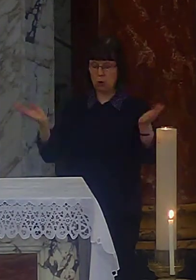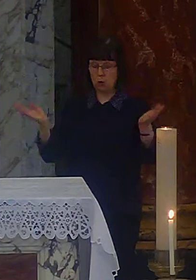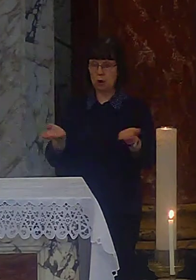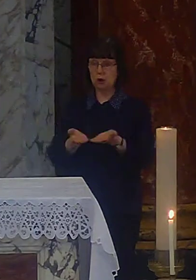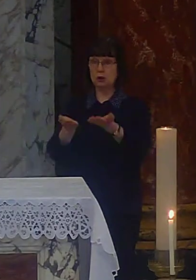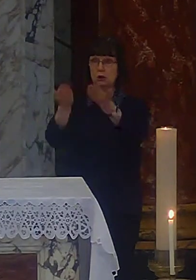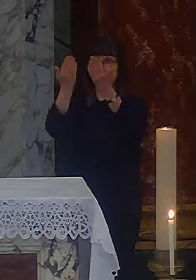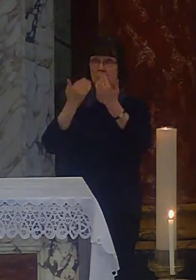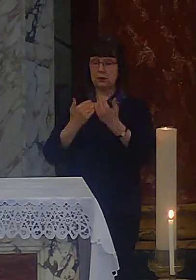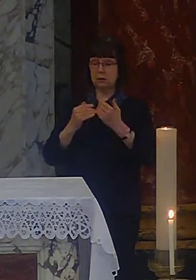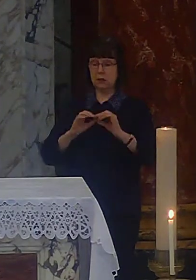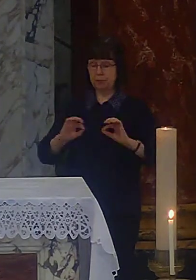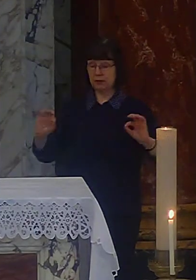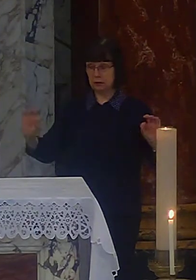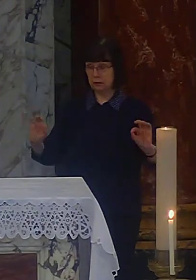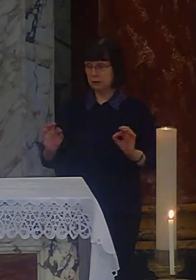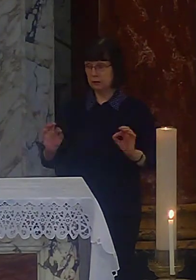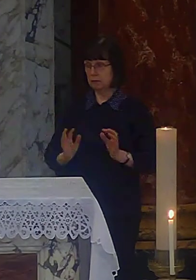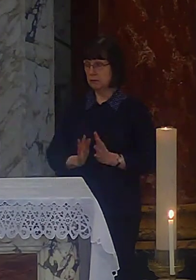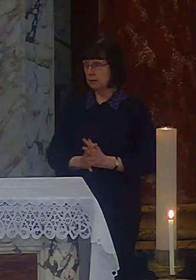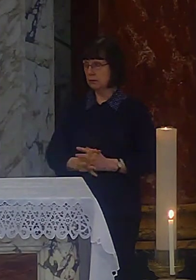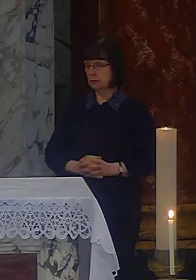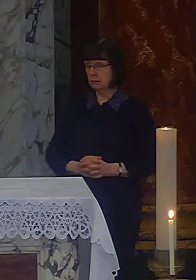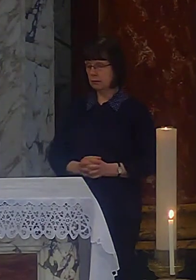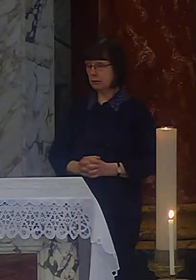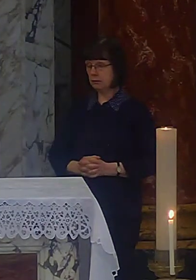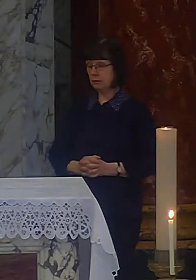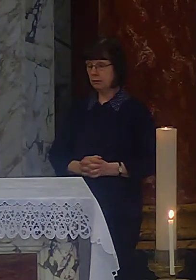sins of the world, grant us peace.